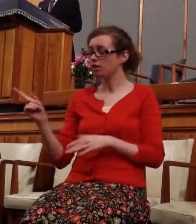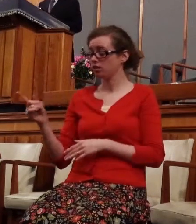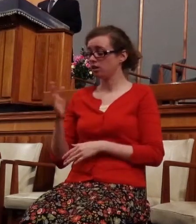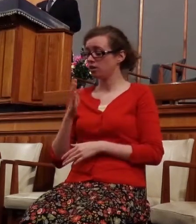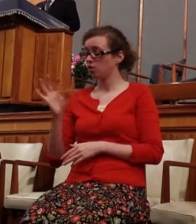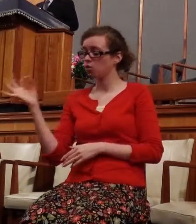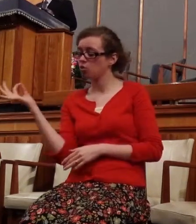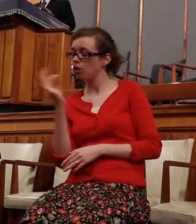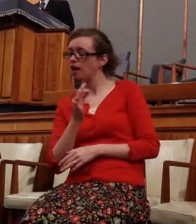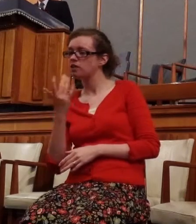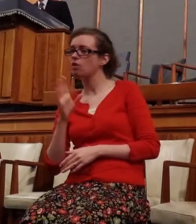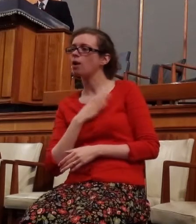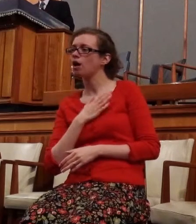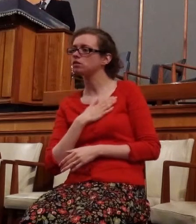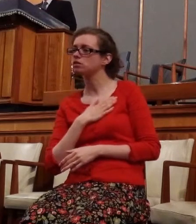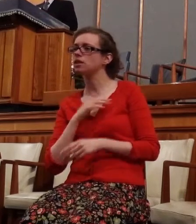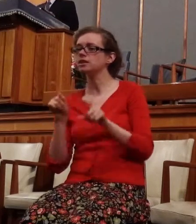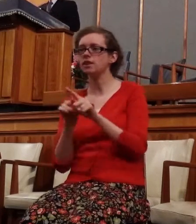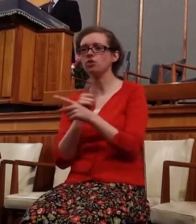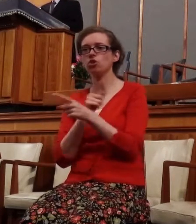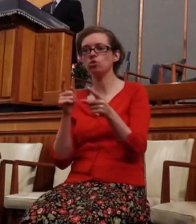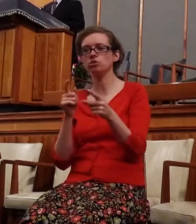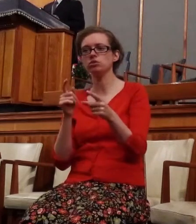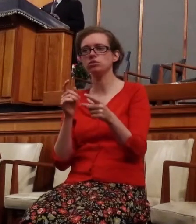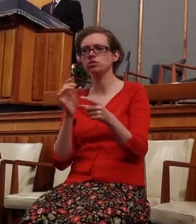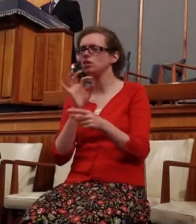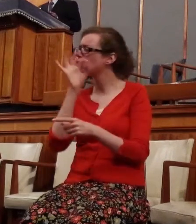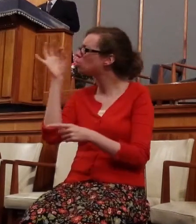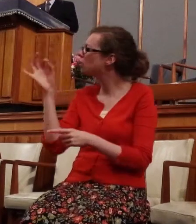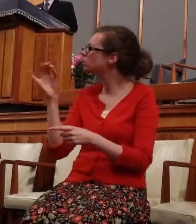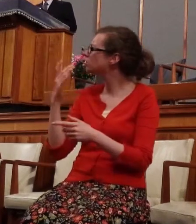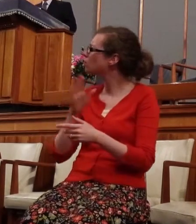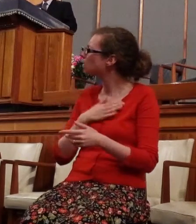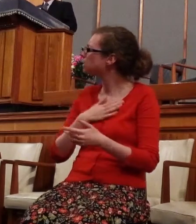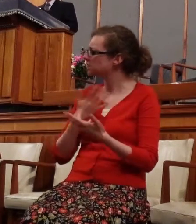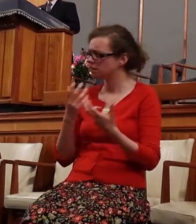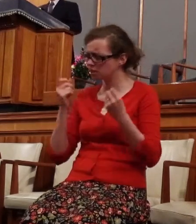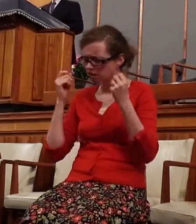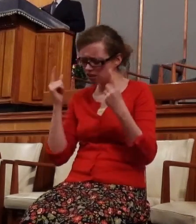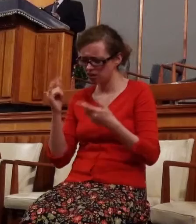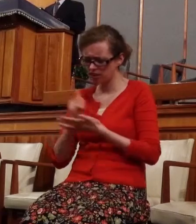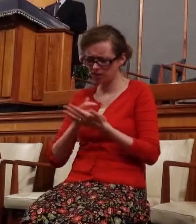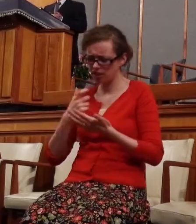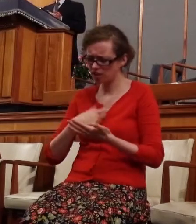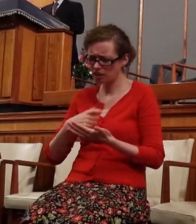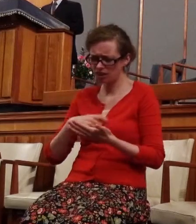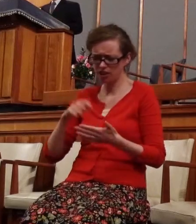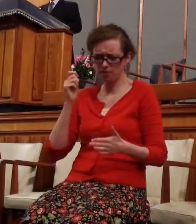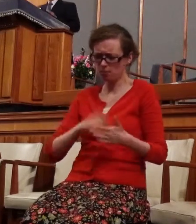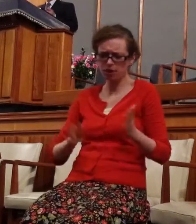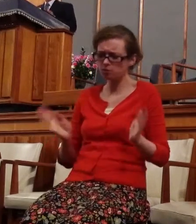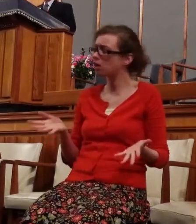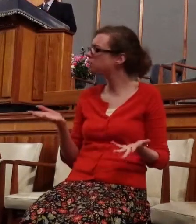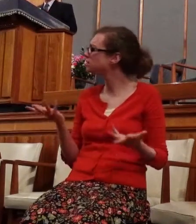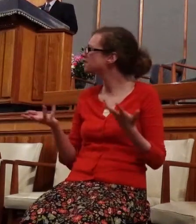your heart, it comes from your mind, and you saw yourself as a needy sinner, wretched, doomed, condemned,